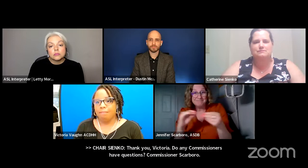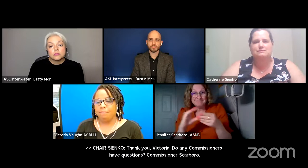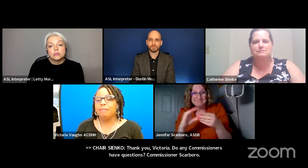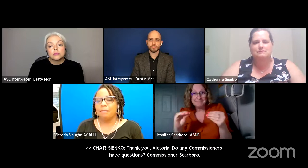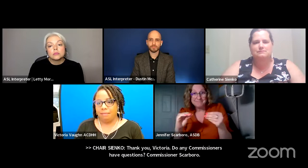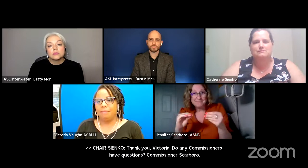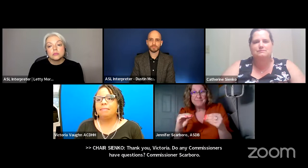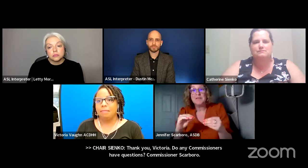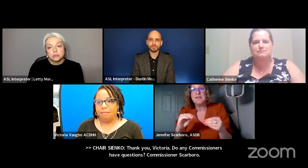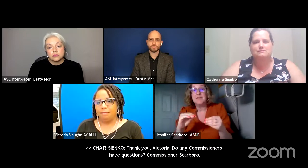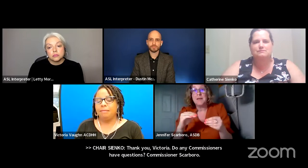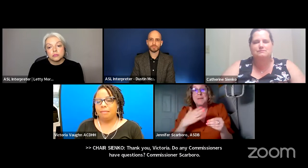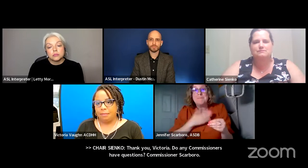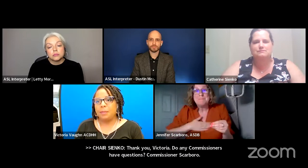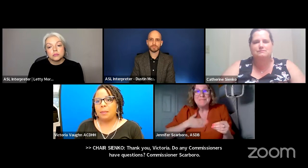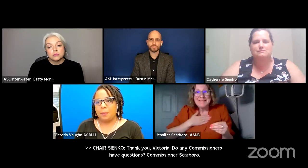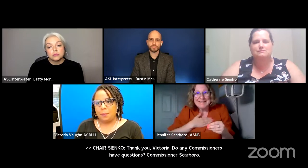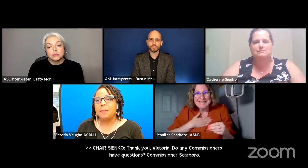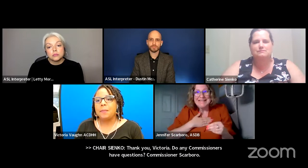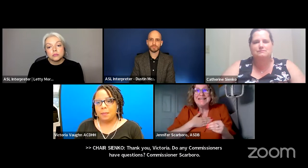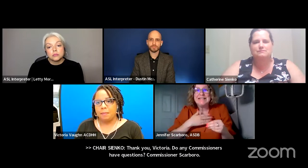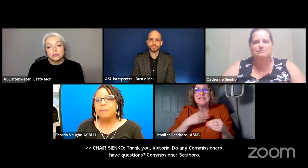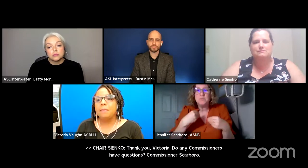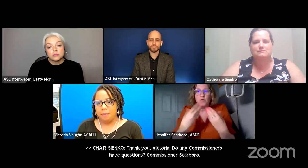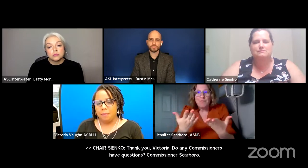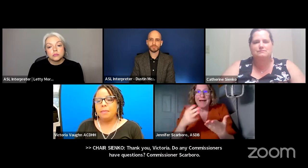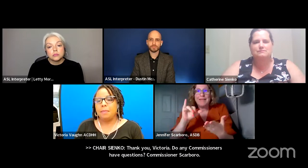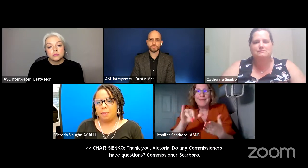like this, the most recent guidance you just mentioned,